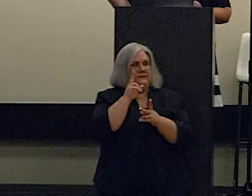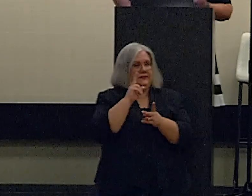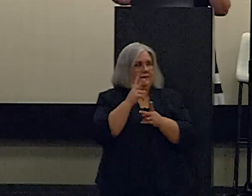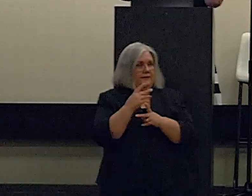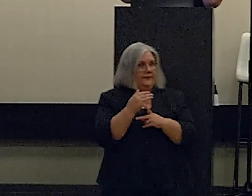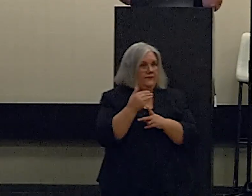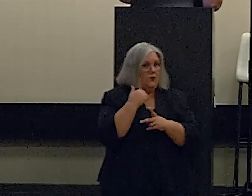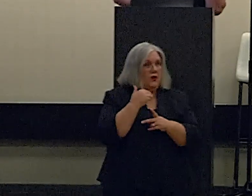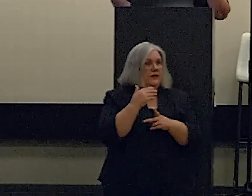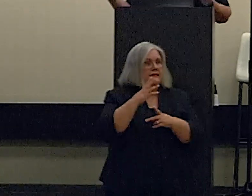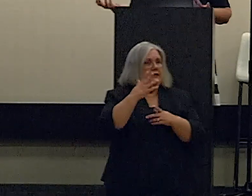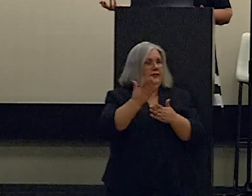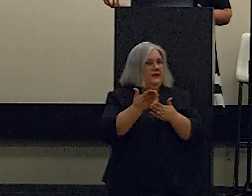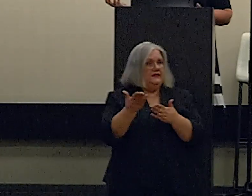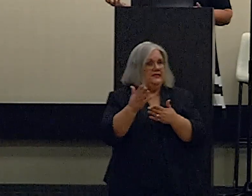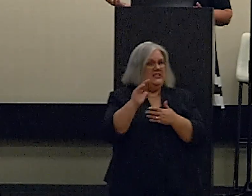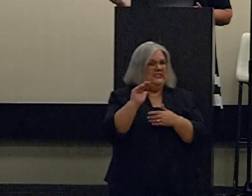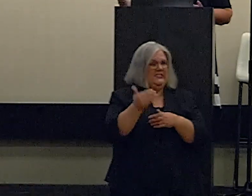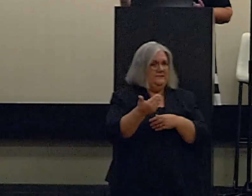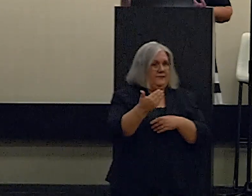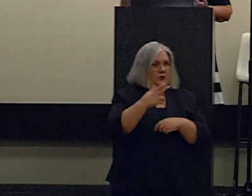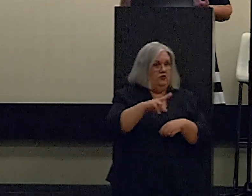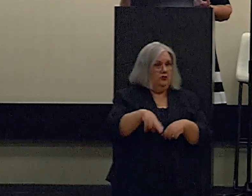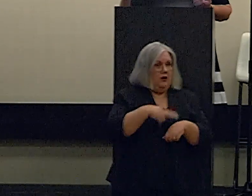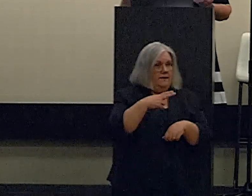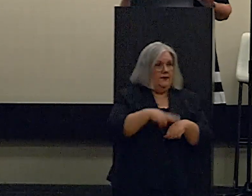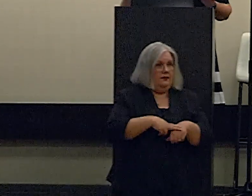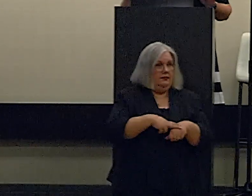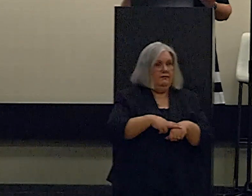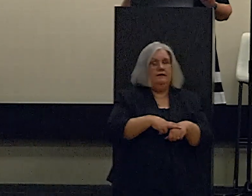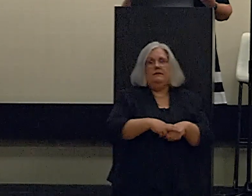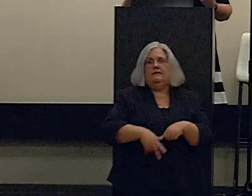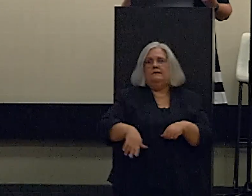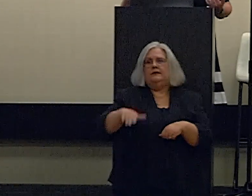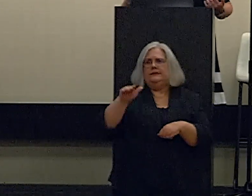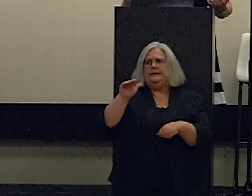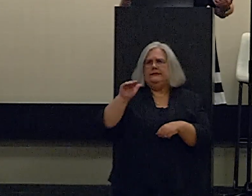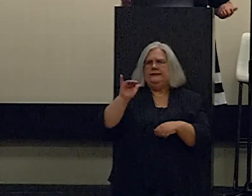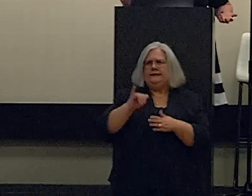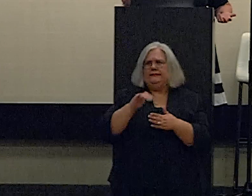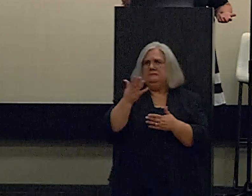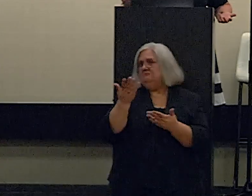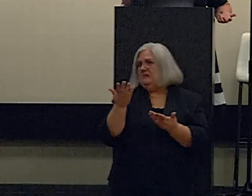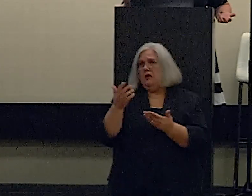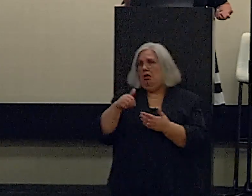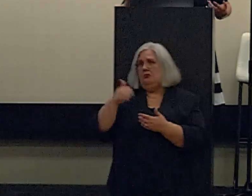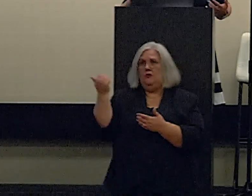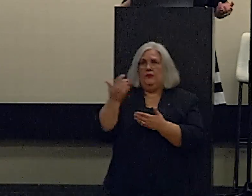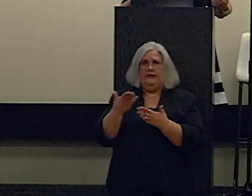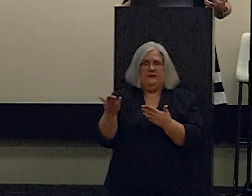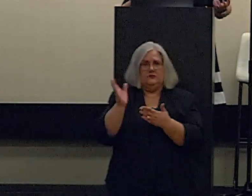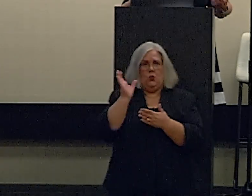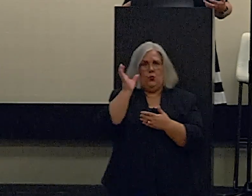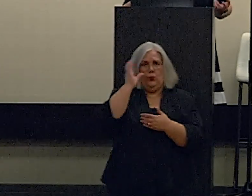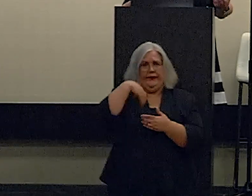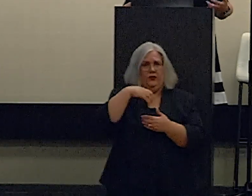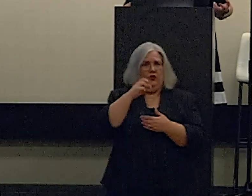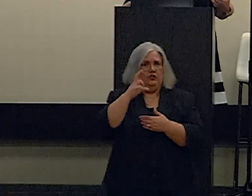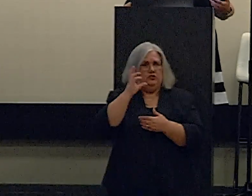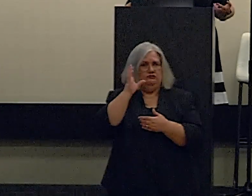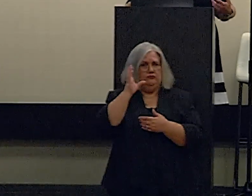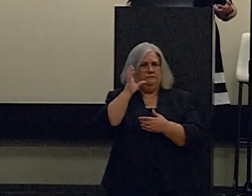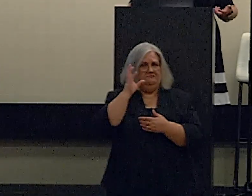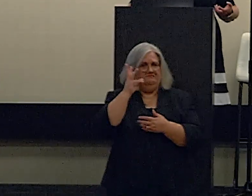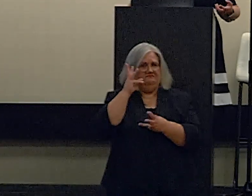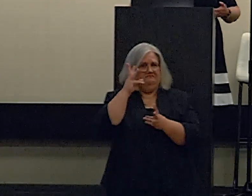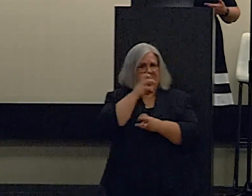that seem normal to us, things that are weird and strange. Those are typically things that become